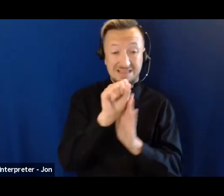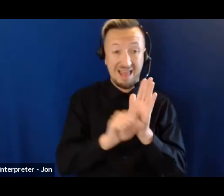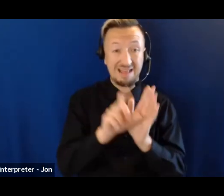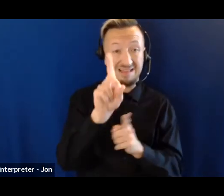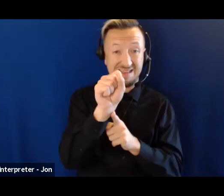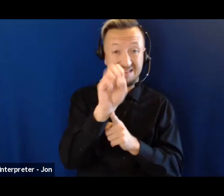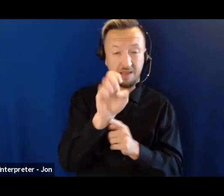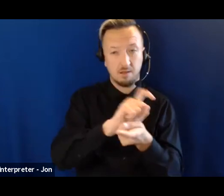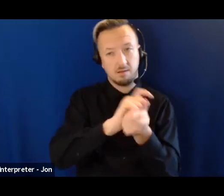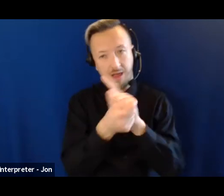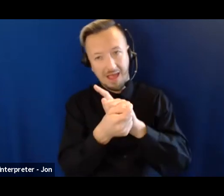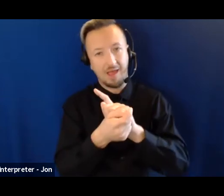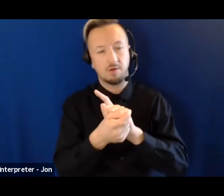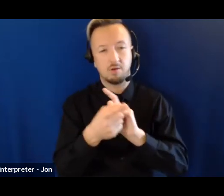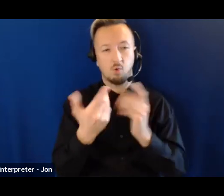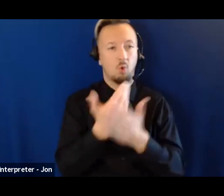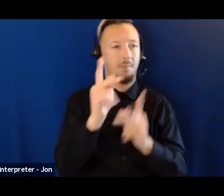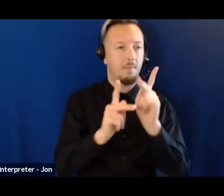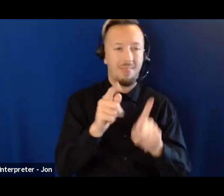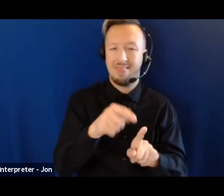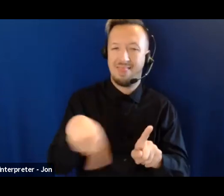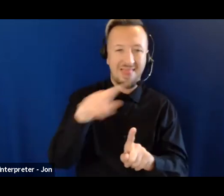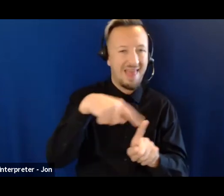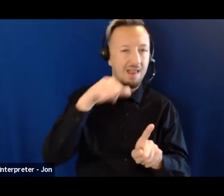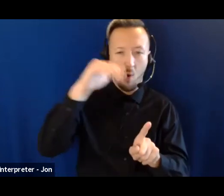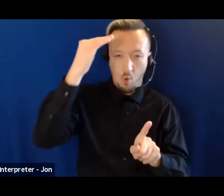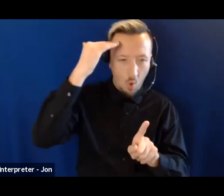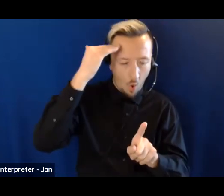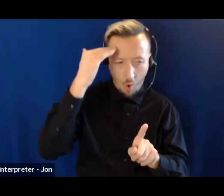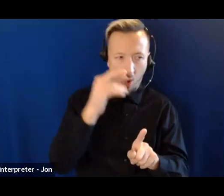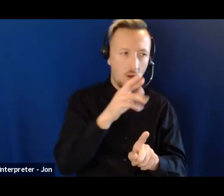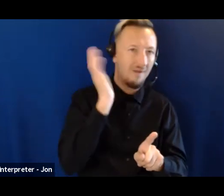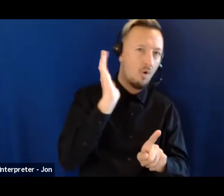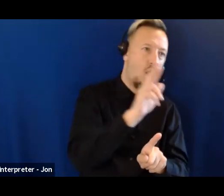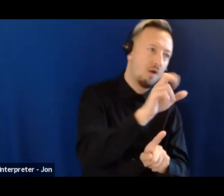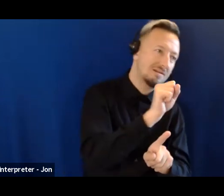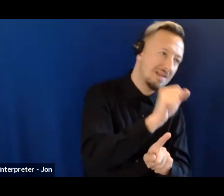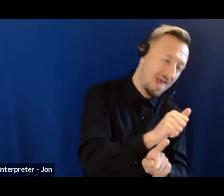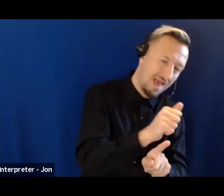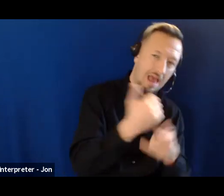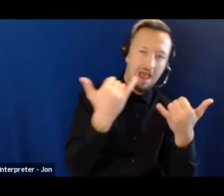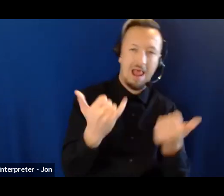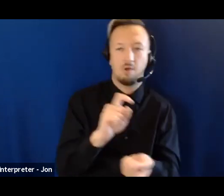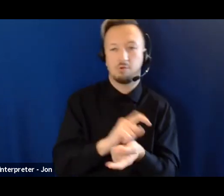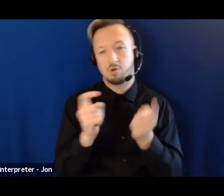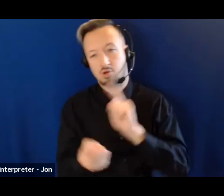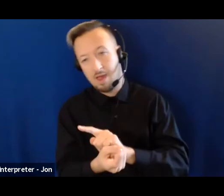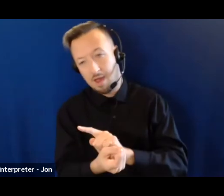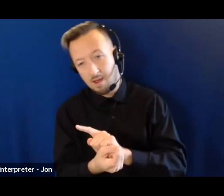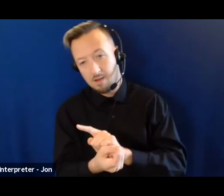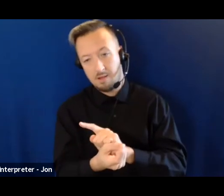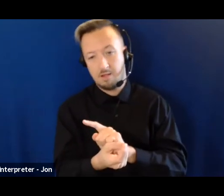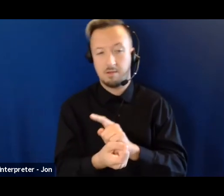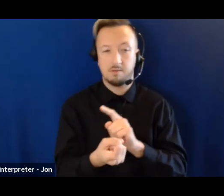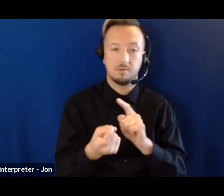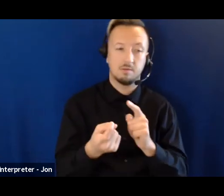that don't have the history and know that, you know, it was RSA or that it's changed now. And,